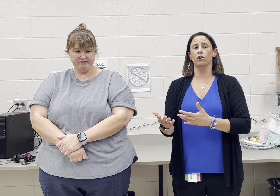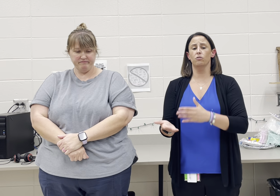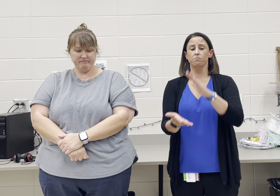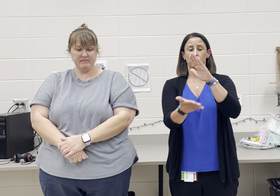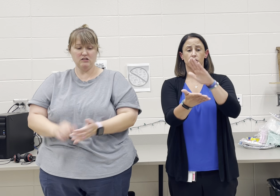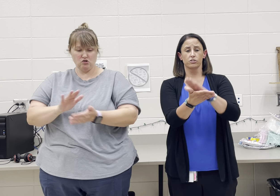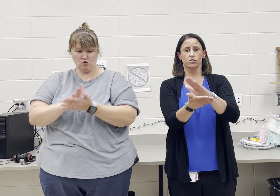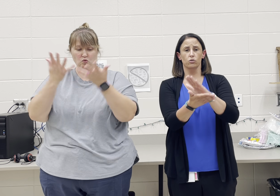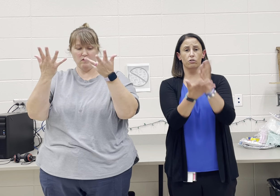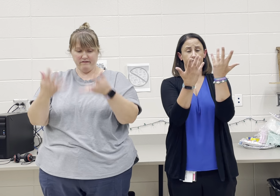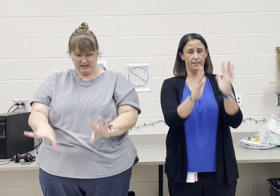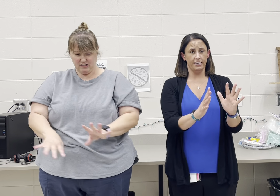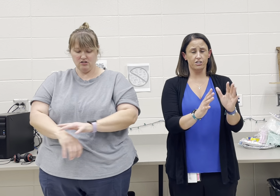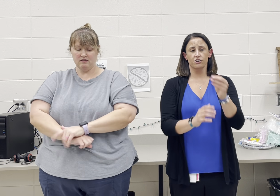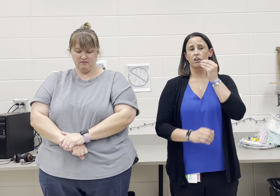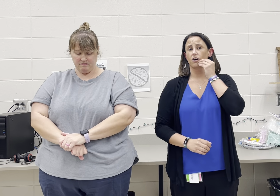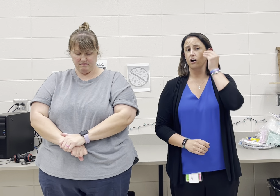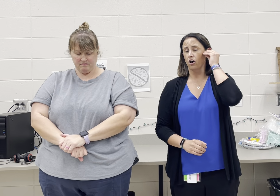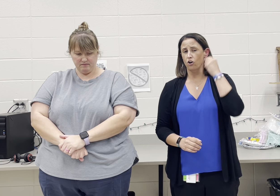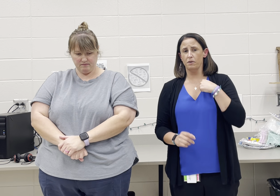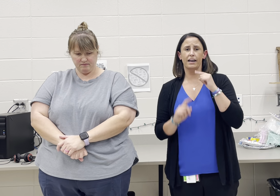home. School, finish. Home I go.